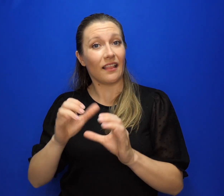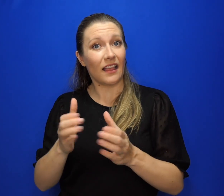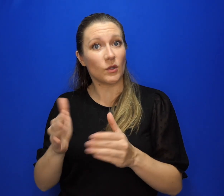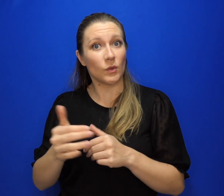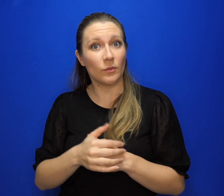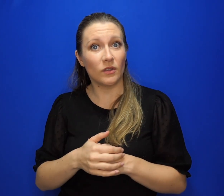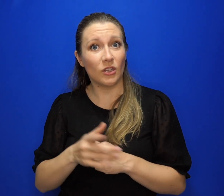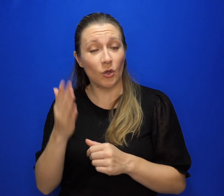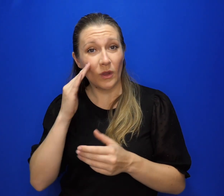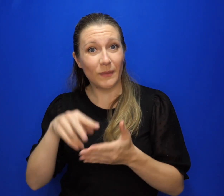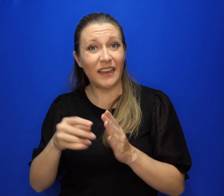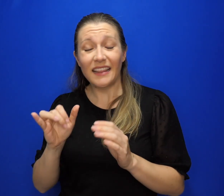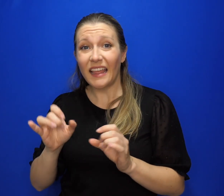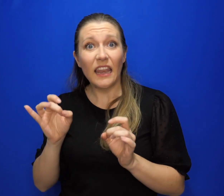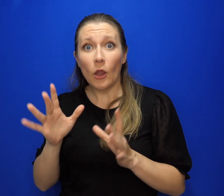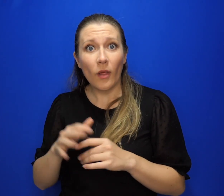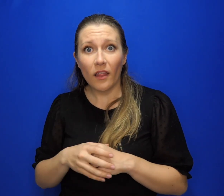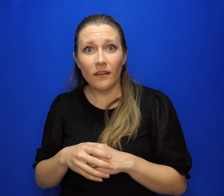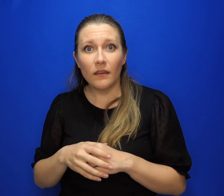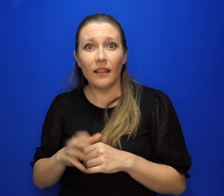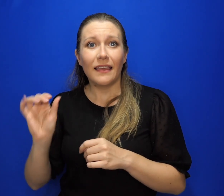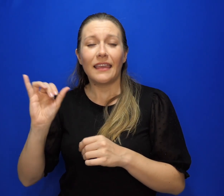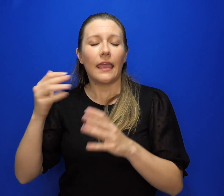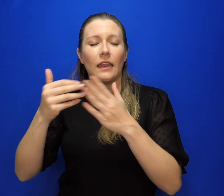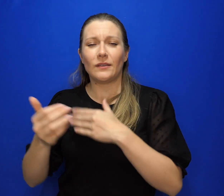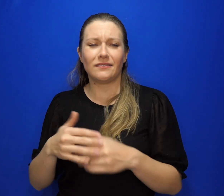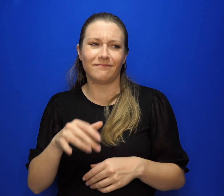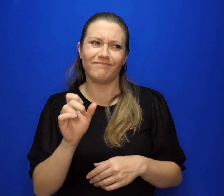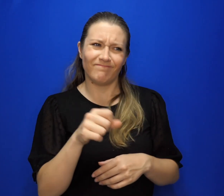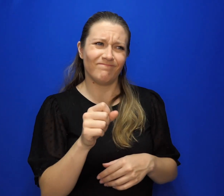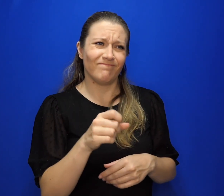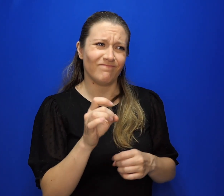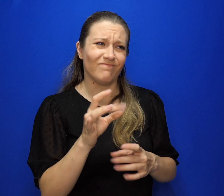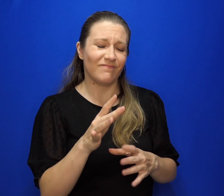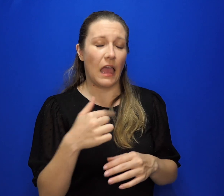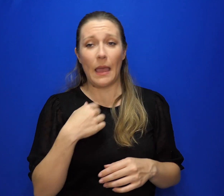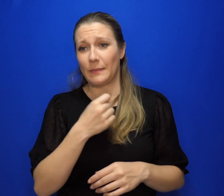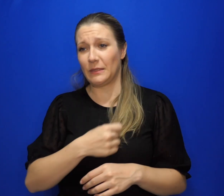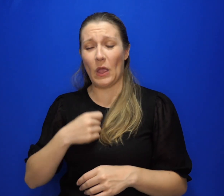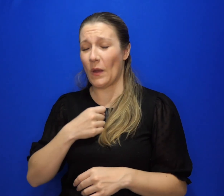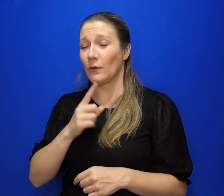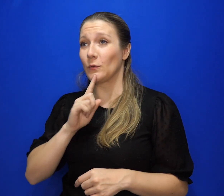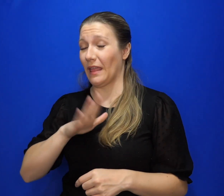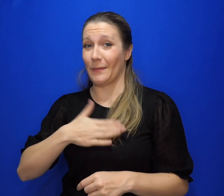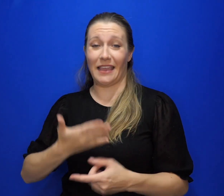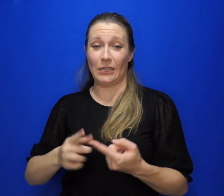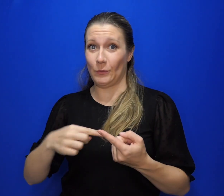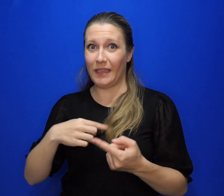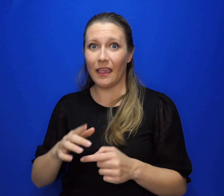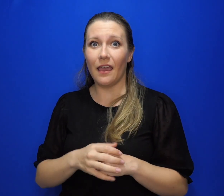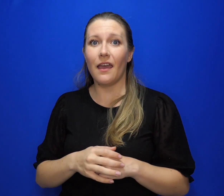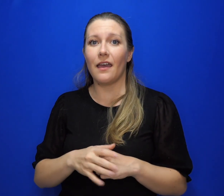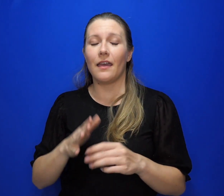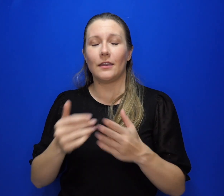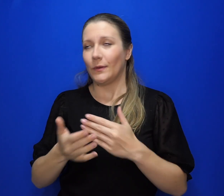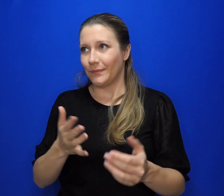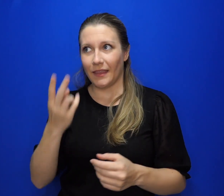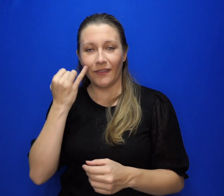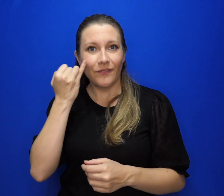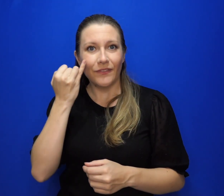Like, anyway, so I'm sorry. It was so upsetting. You should see. Anyway, if you hear the episode, I just at any point in the episode